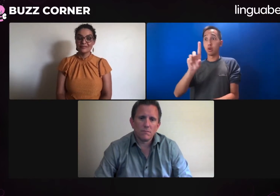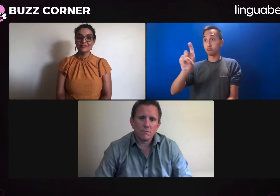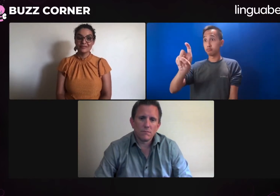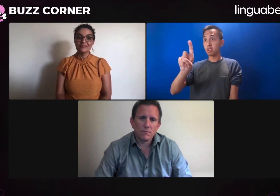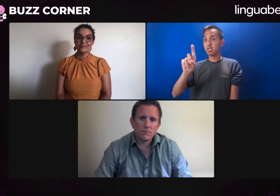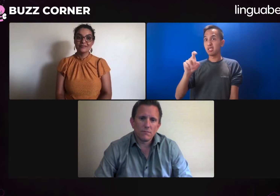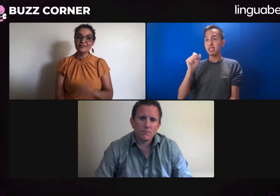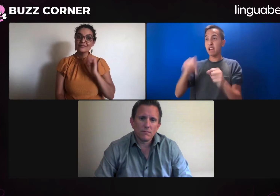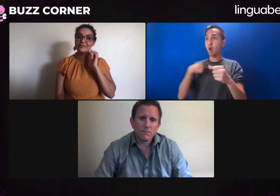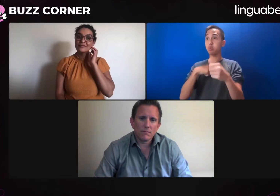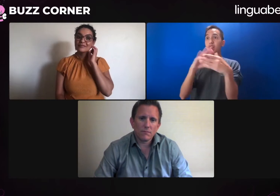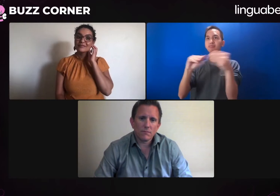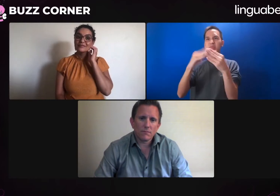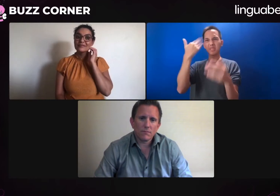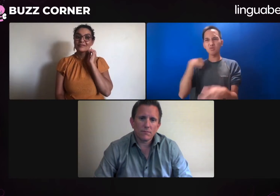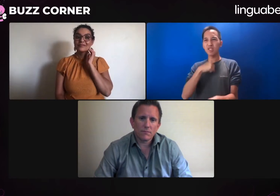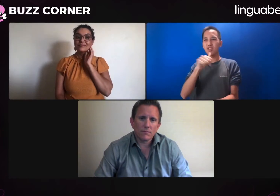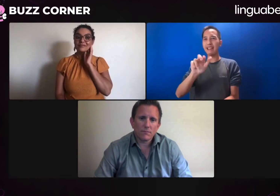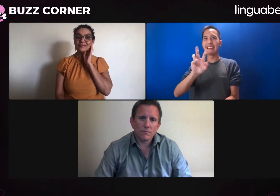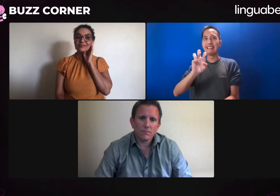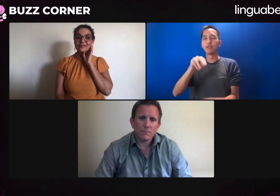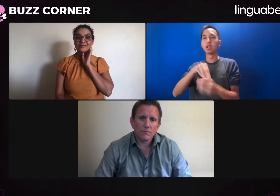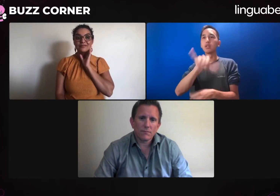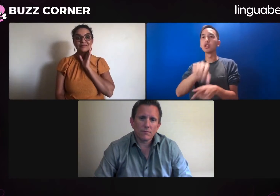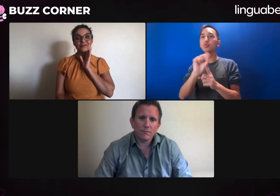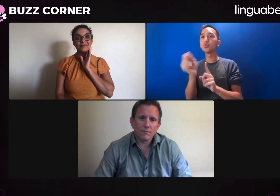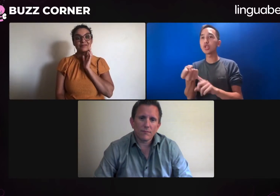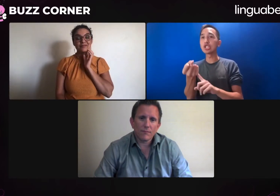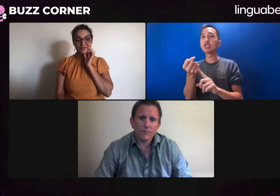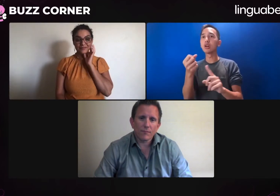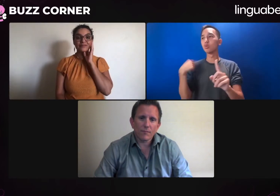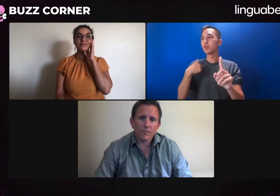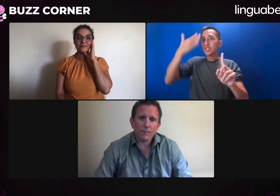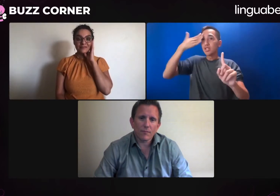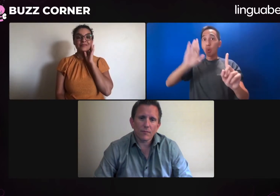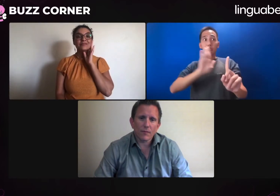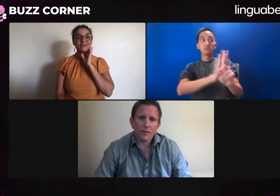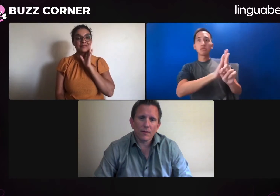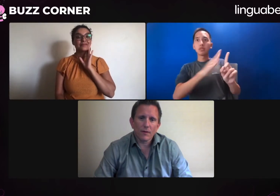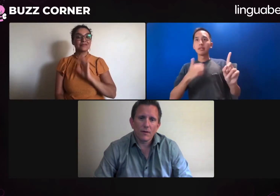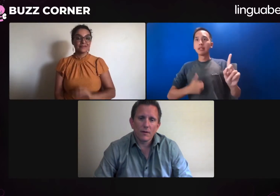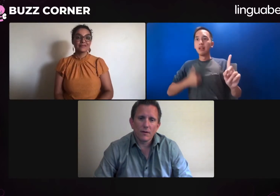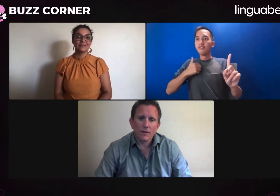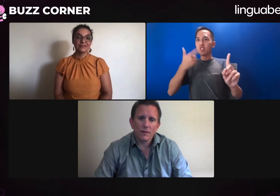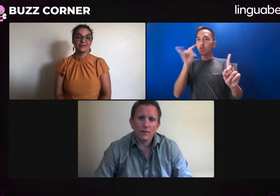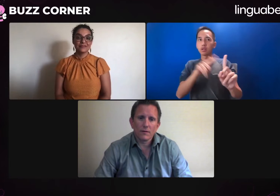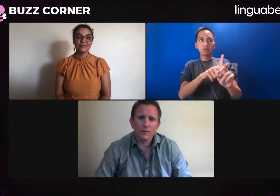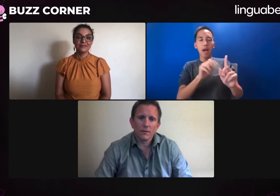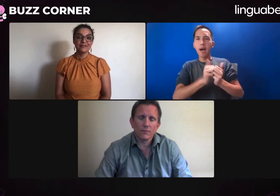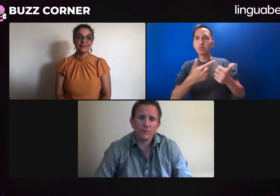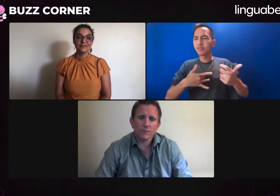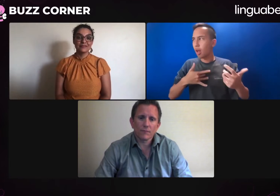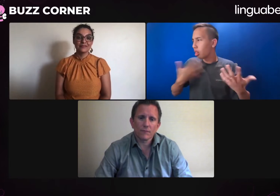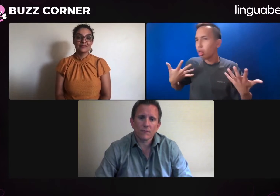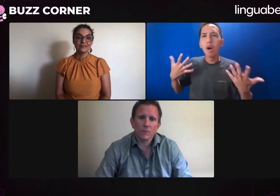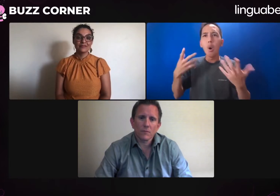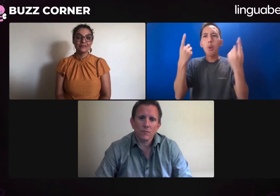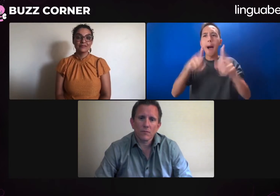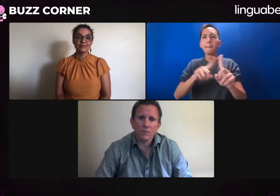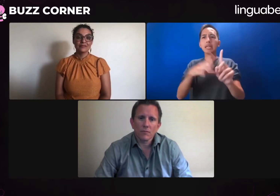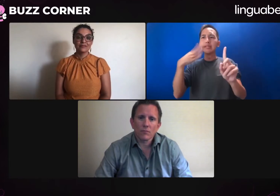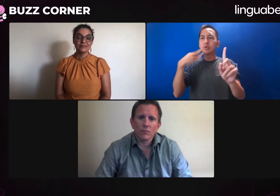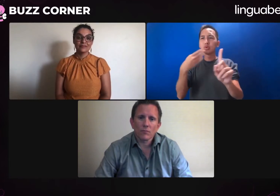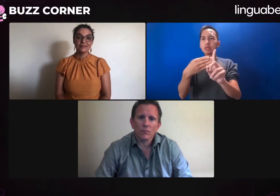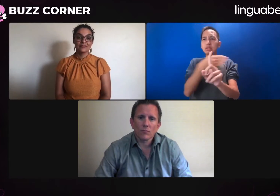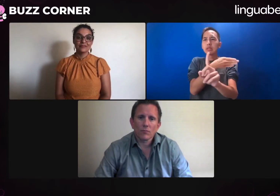it would have been too much different as a response, but I just mention it because, many of us, we've never lived their